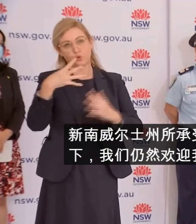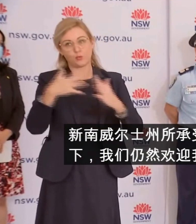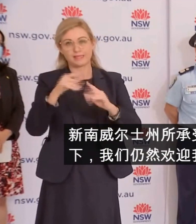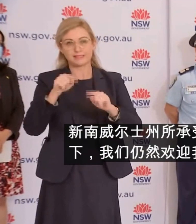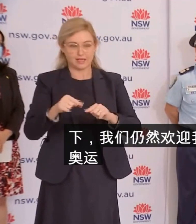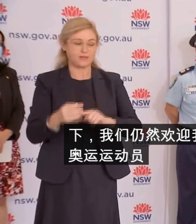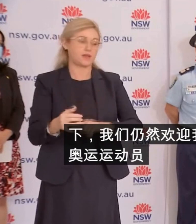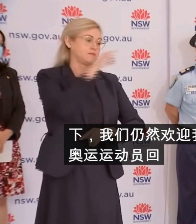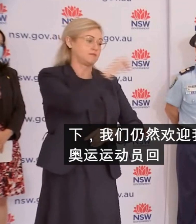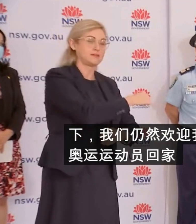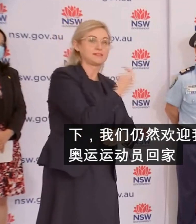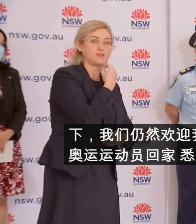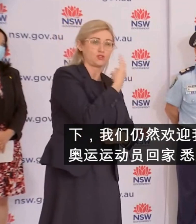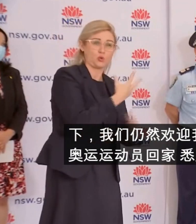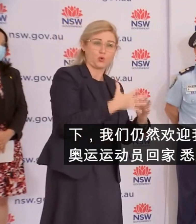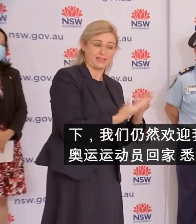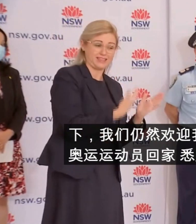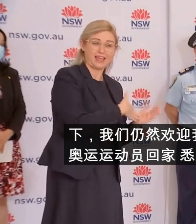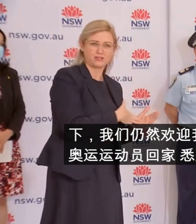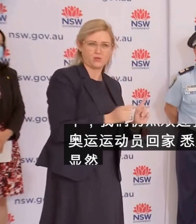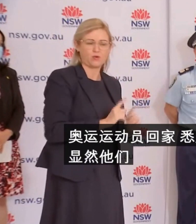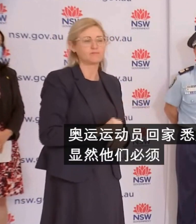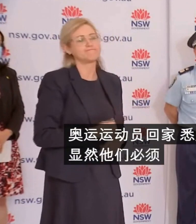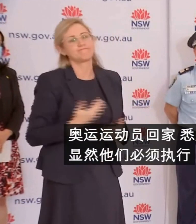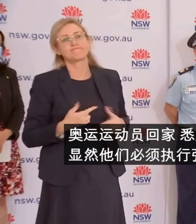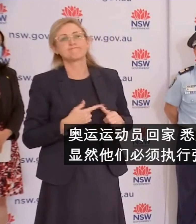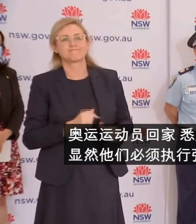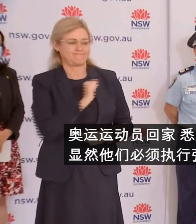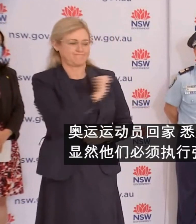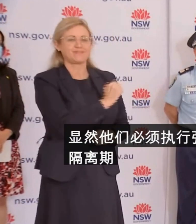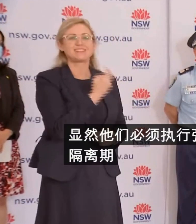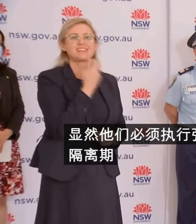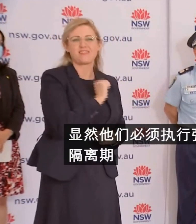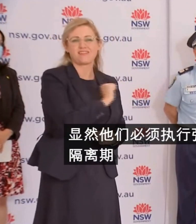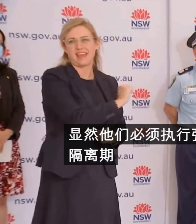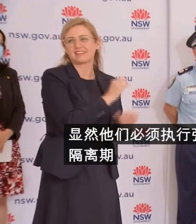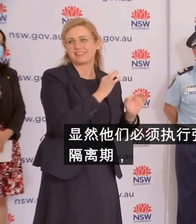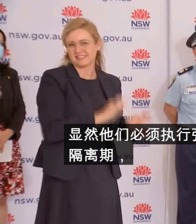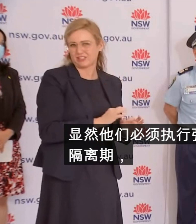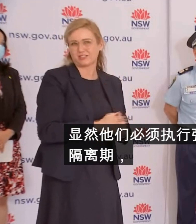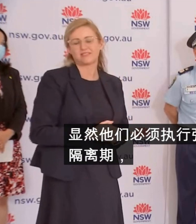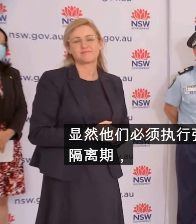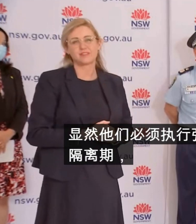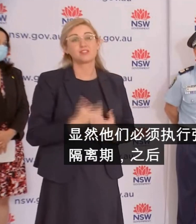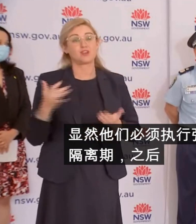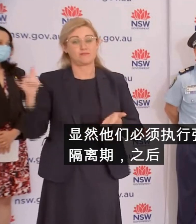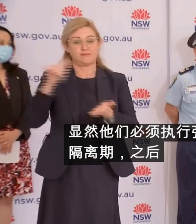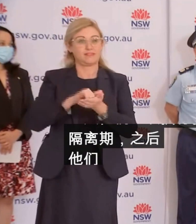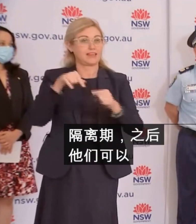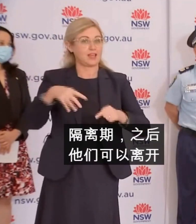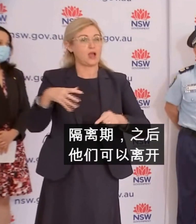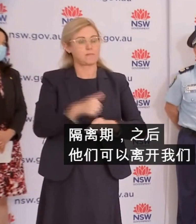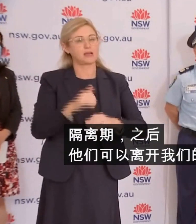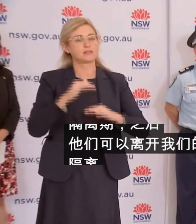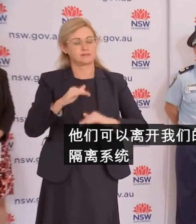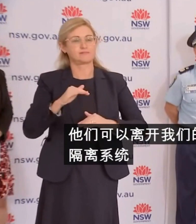still welcoming home our Olympic athletes through Sydney, and obviously they've got to do a mandatory quarantine period, after which time